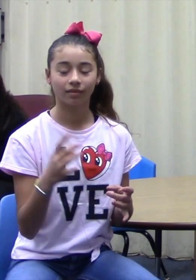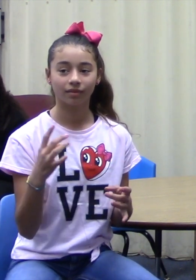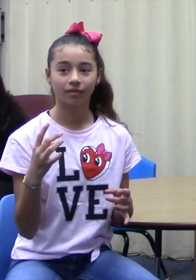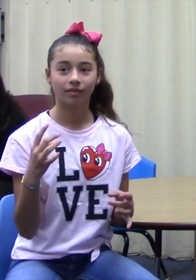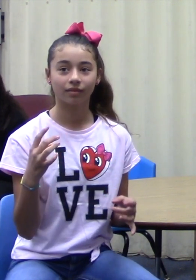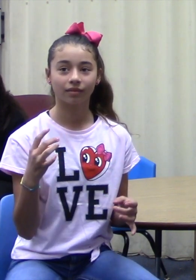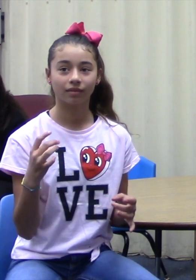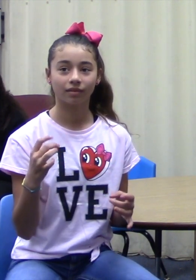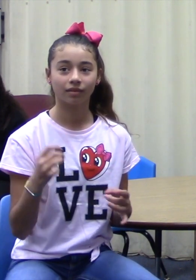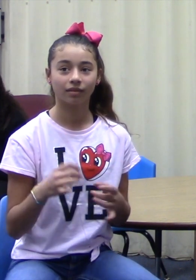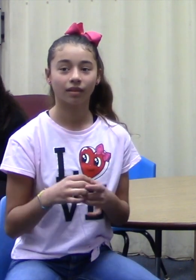connected to it,